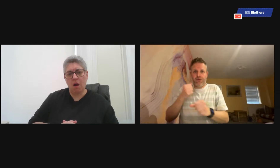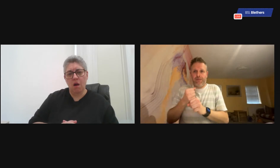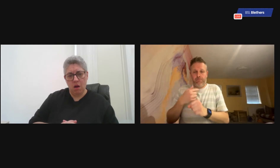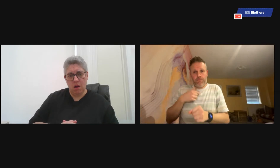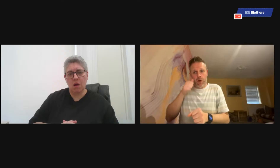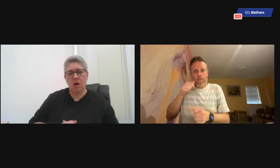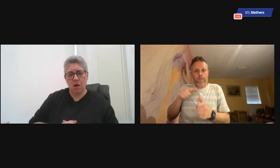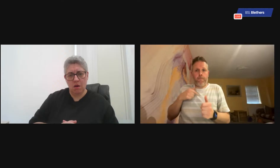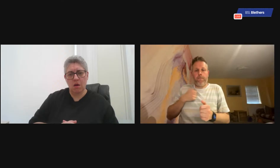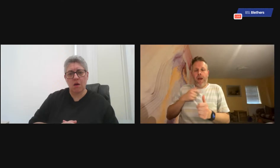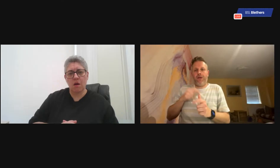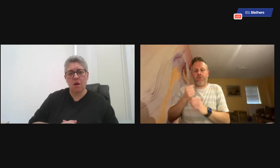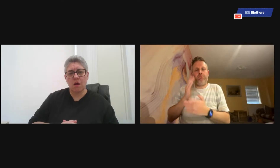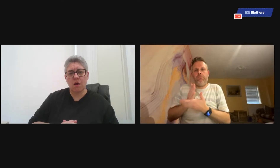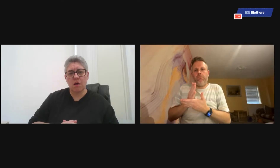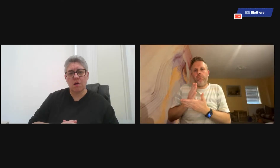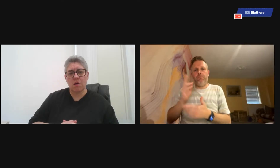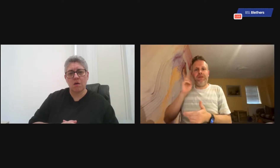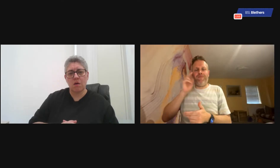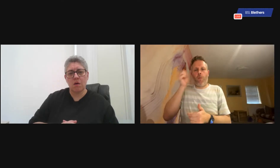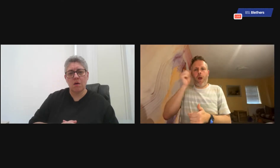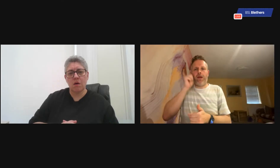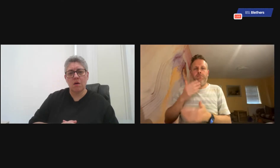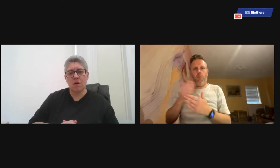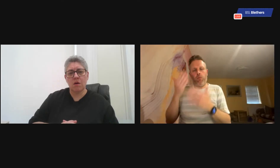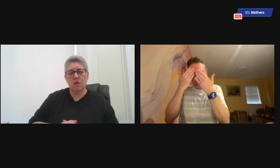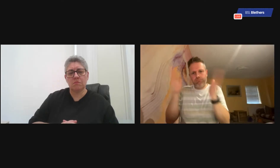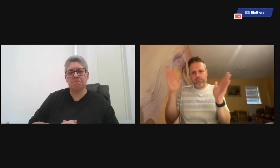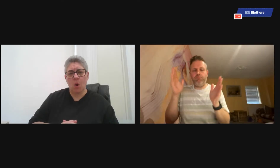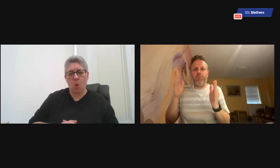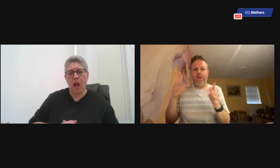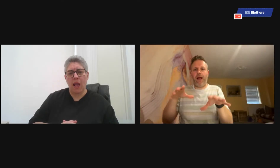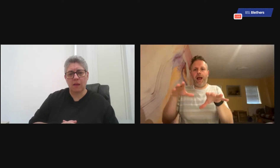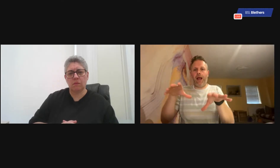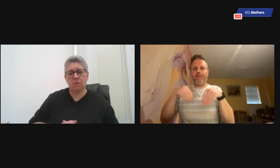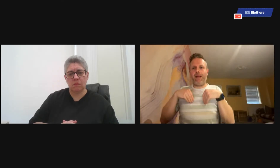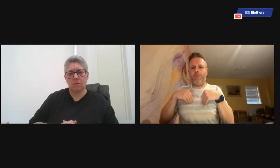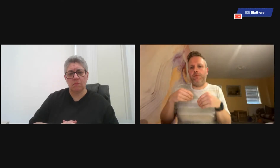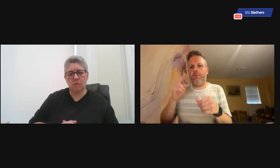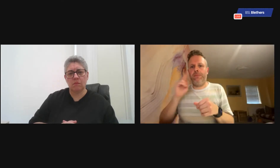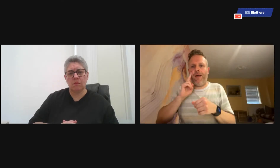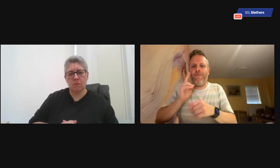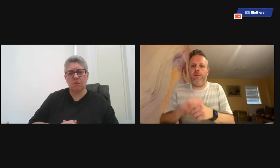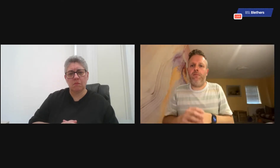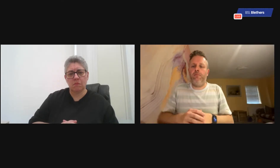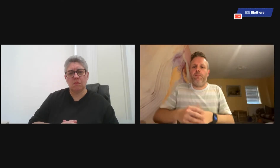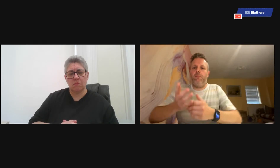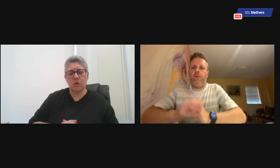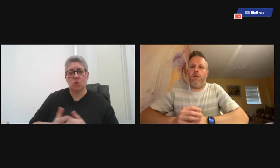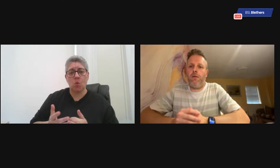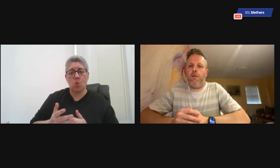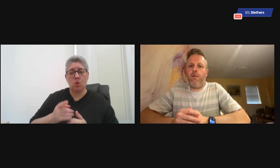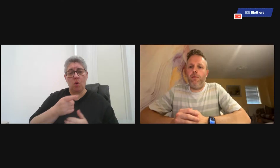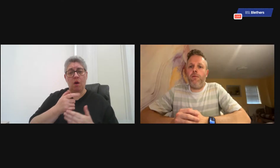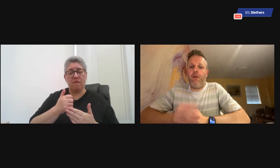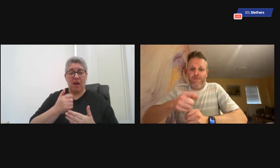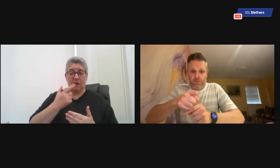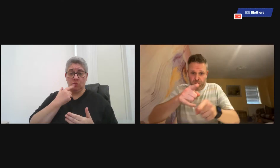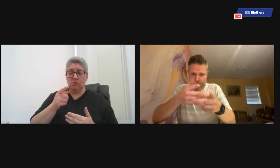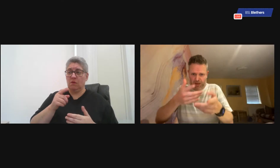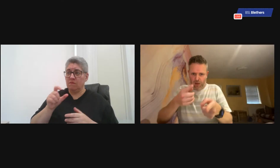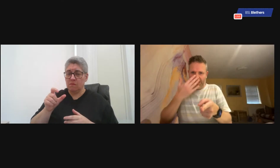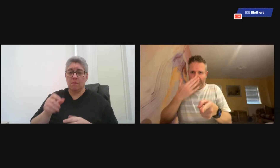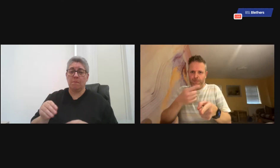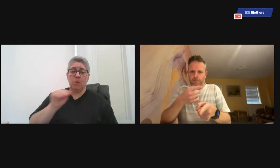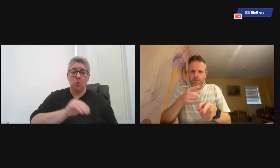think if you don't have a good fit with the agency, go to another agency. I'd certainly recommend you get in touch with mine. Definitely,